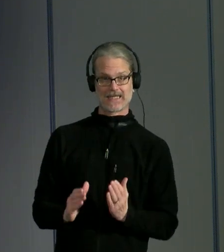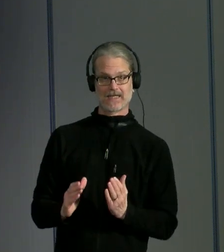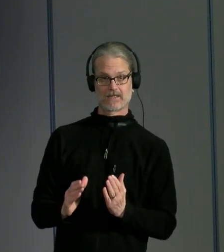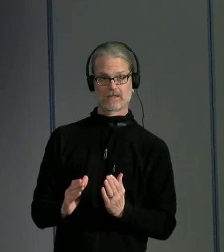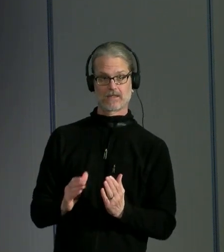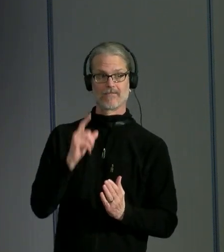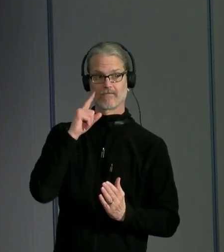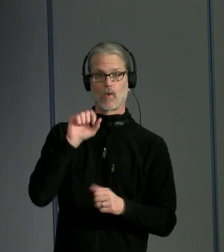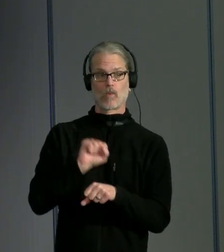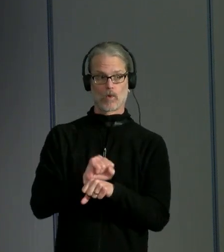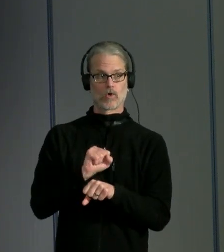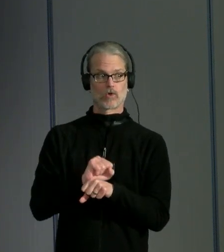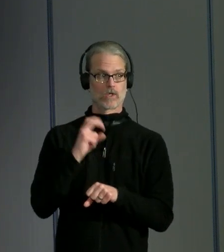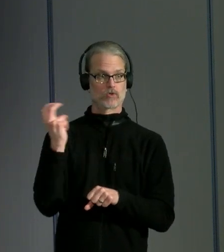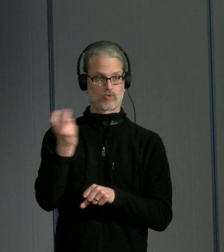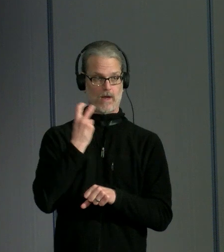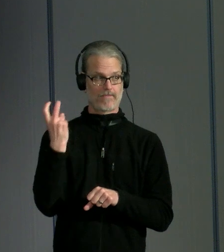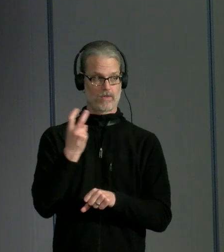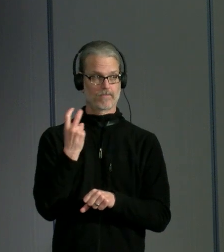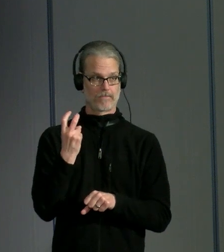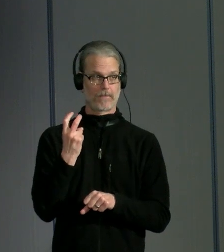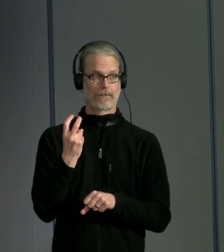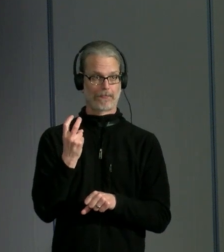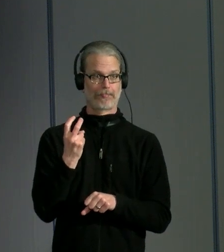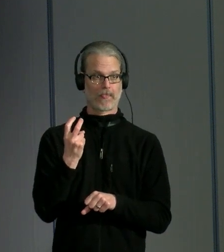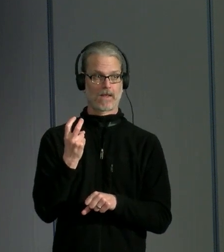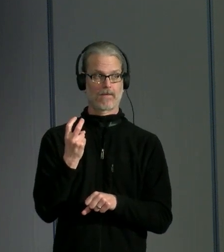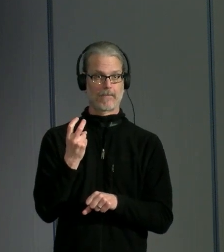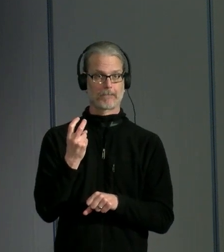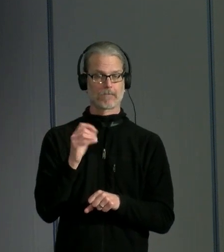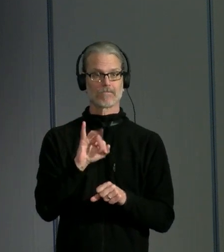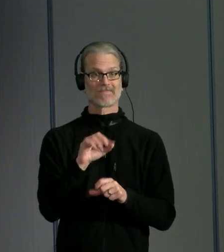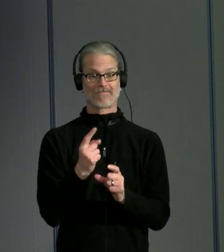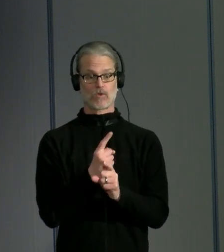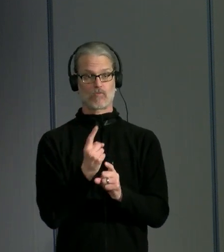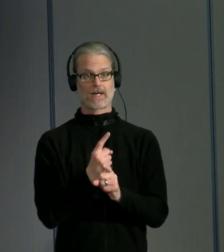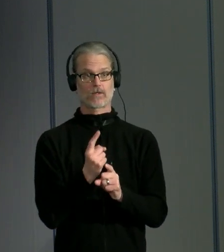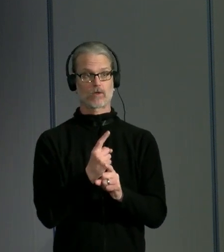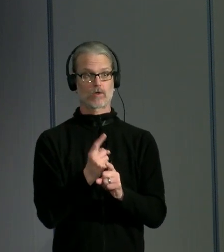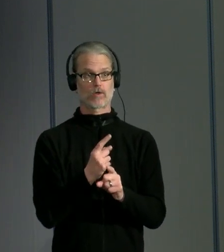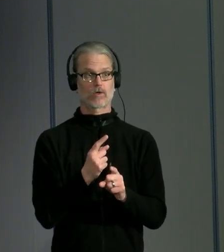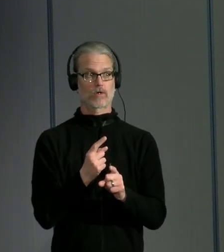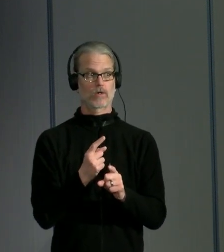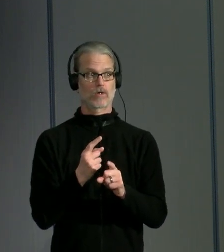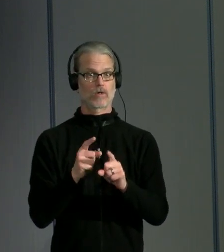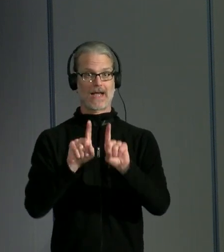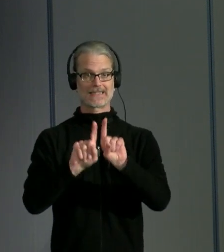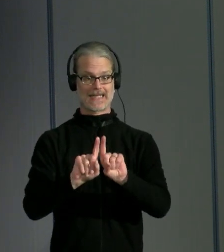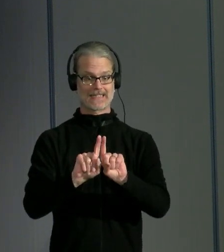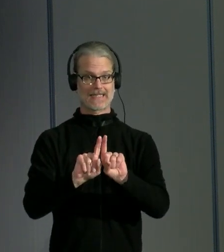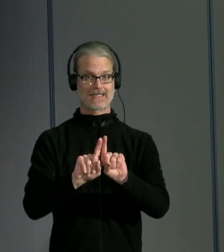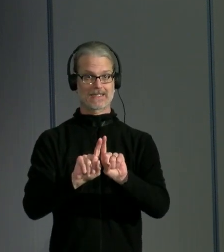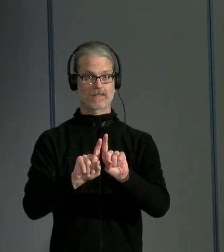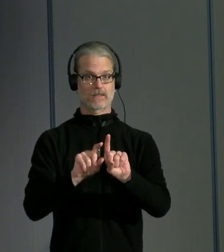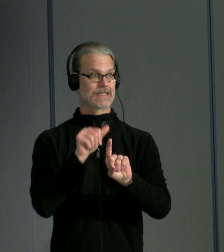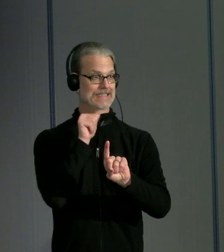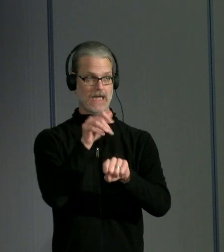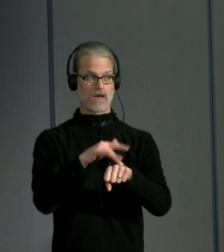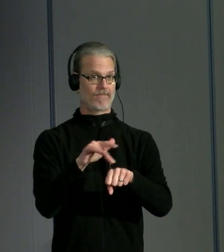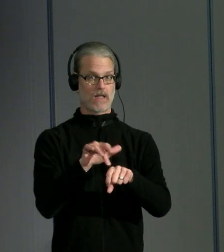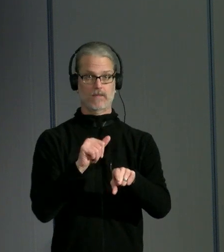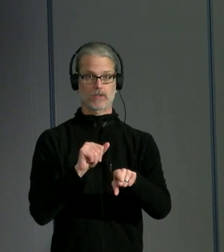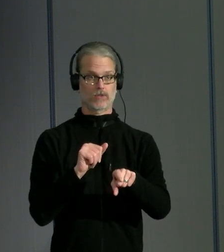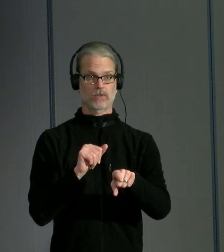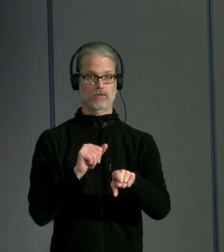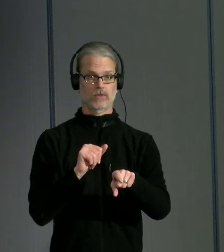travel. And if the regular personal attendant is available, then the employer must pay